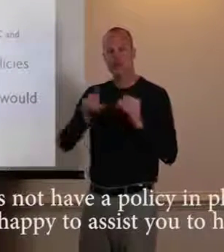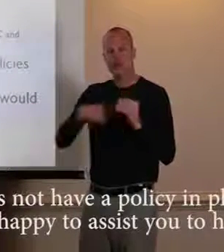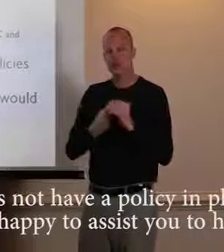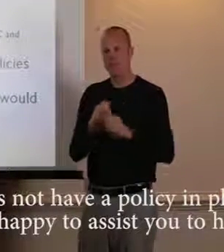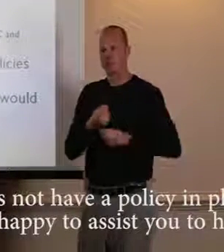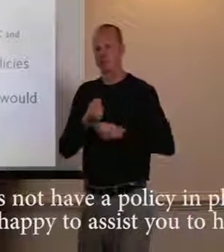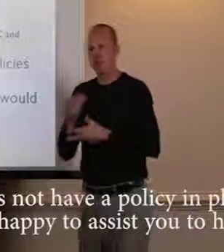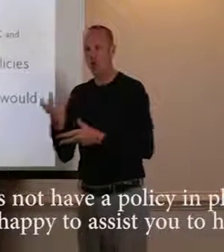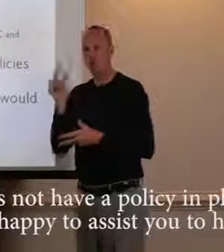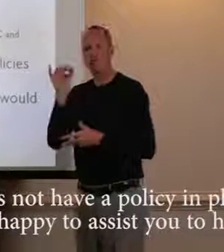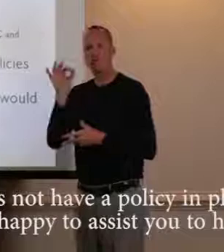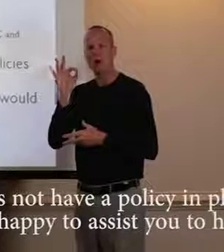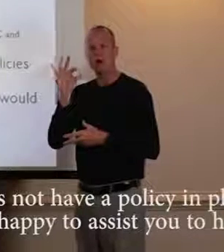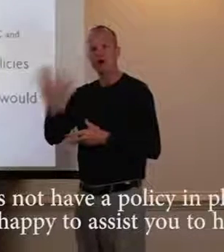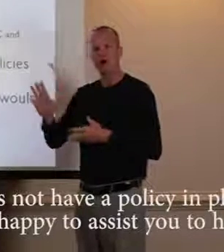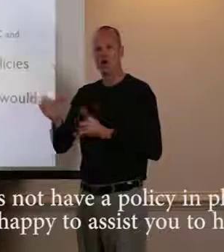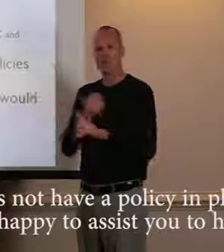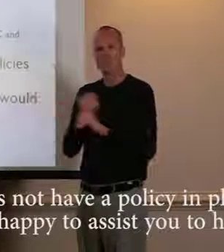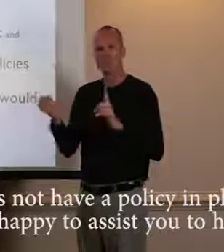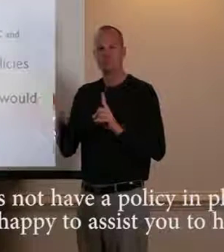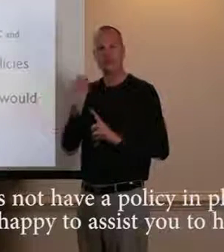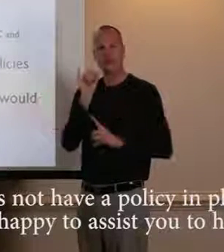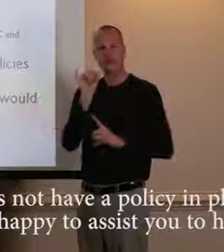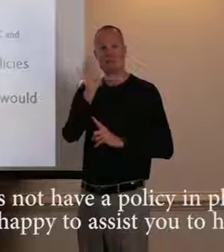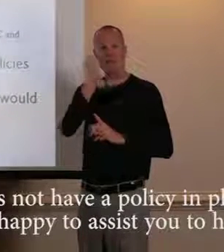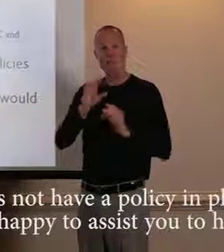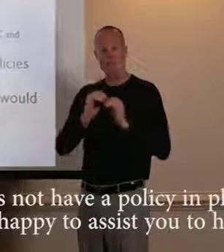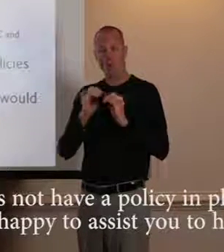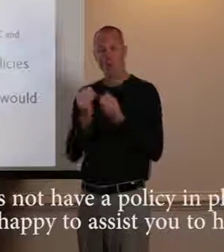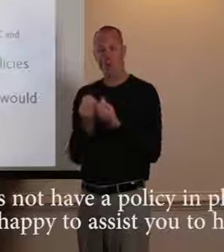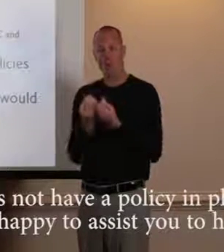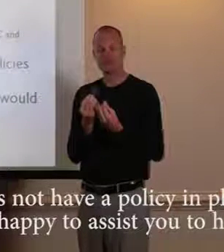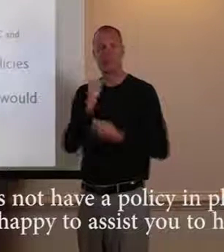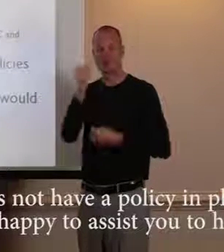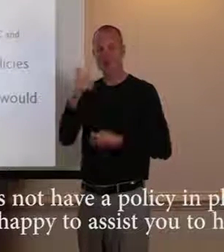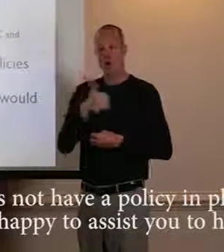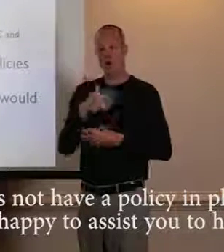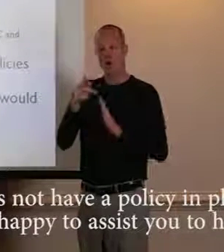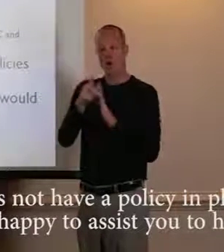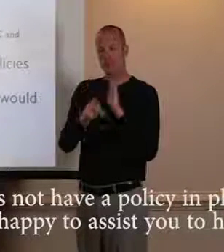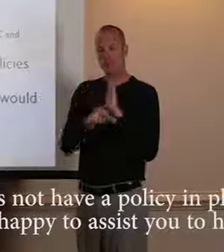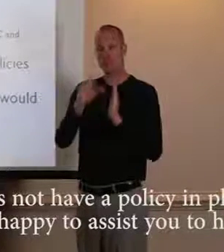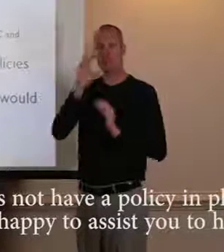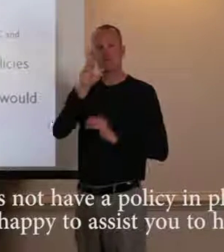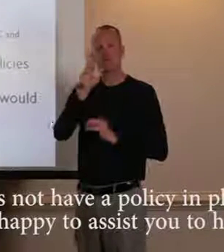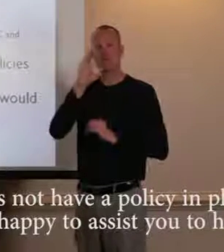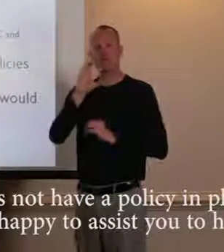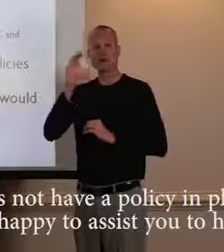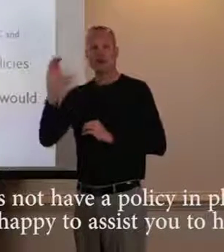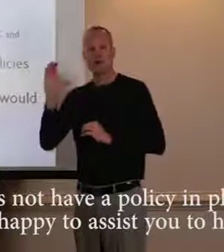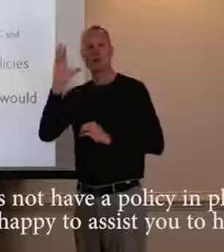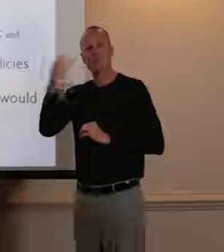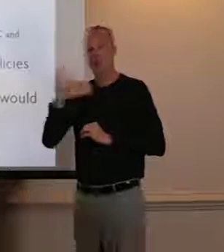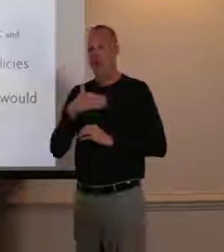if your organization does not have a policy in place, Rape Crisis Center would be happy to assist you to help develop